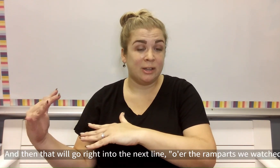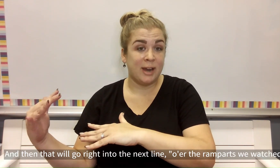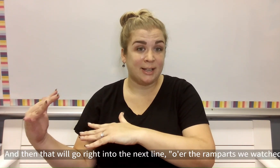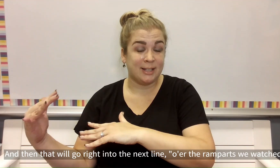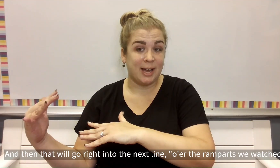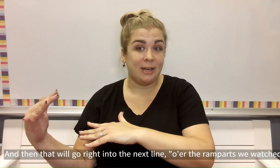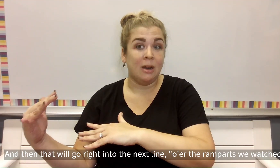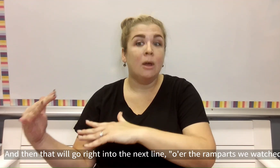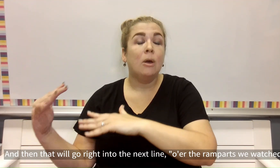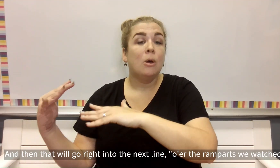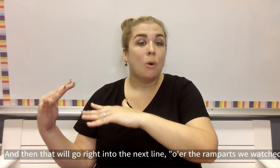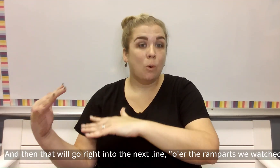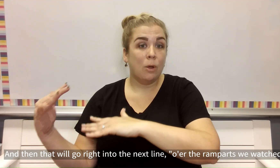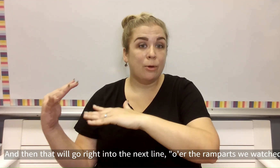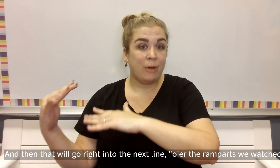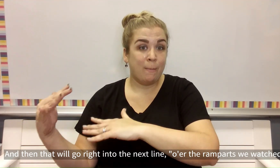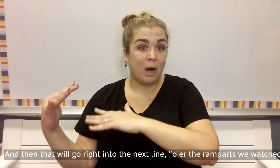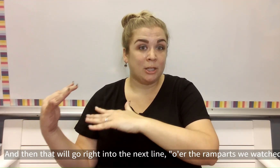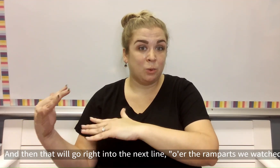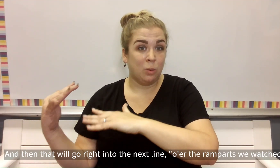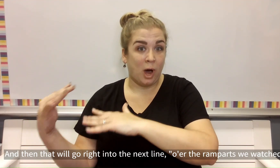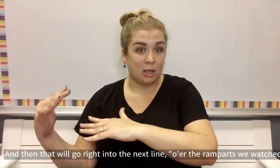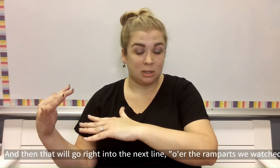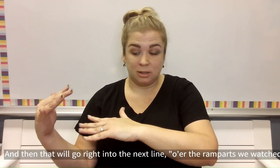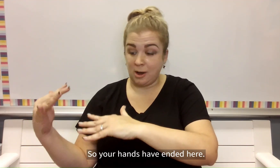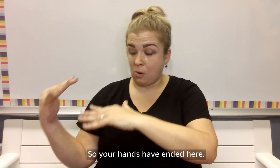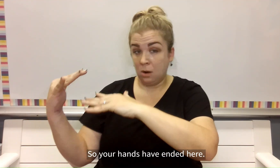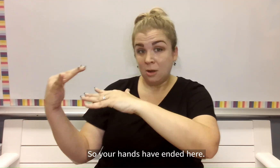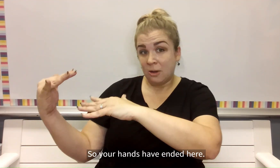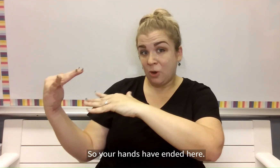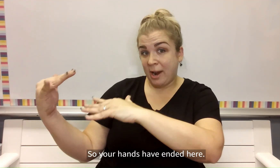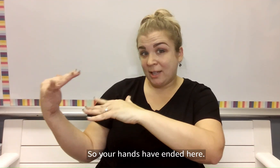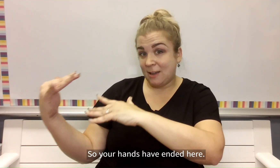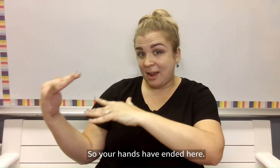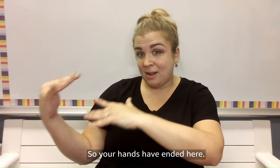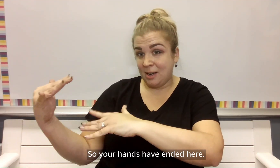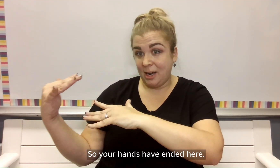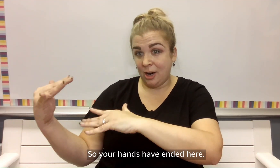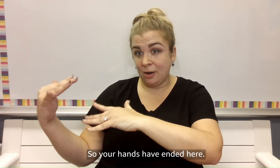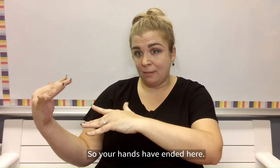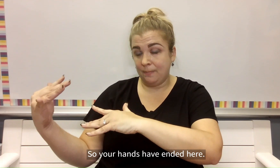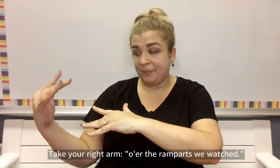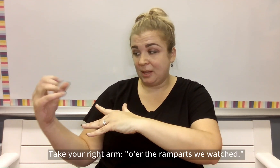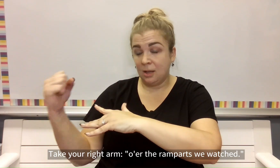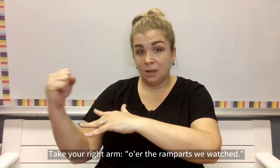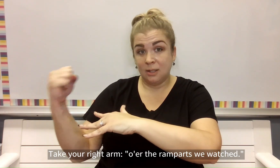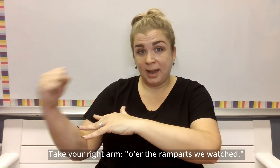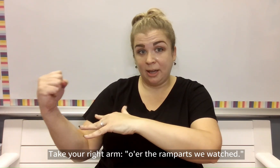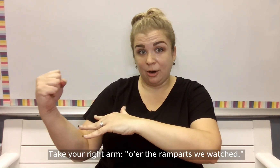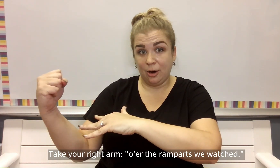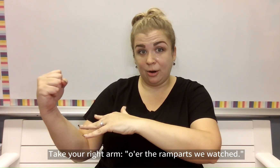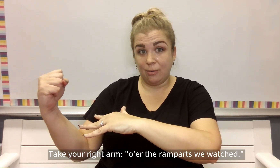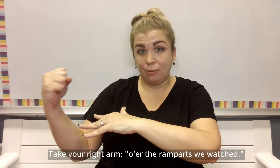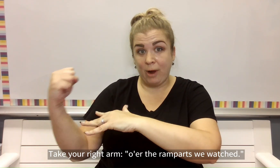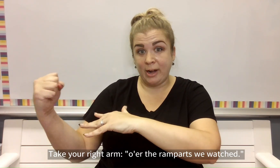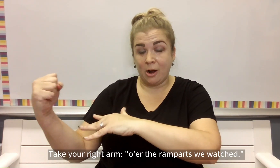the next line, or the ramparts we watched. So your hands have ended here. Take your right